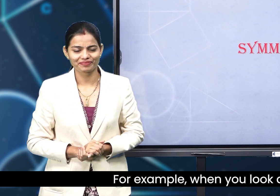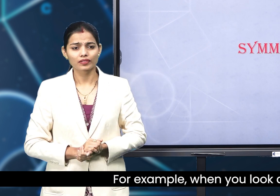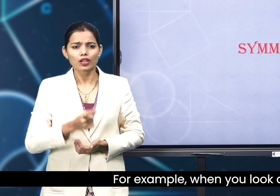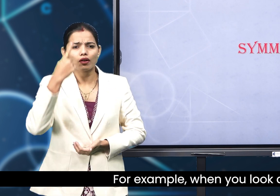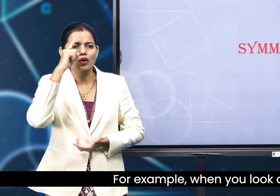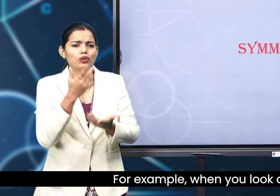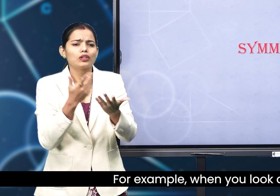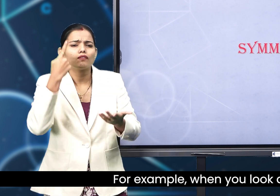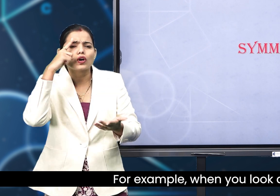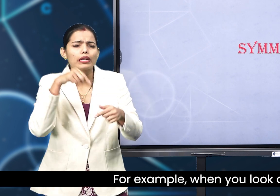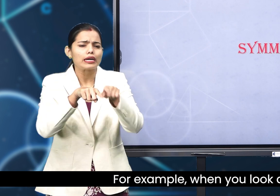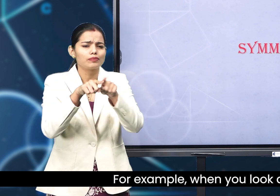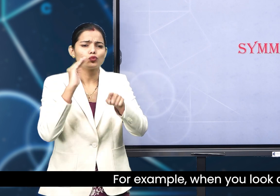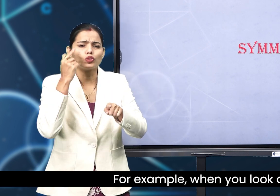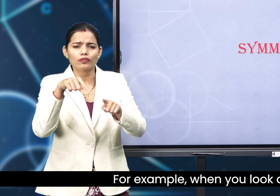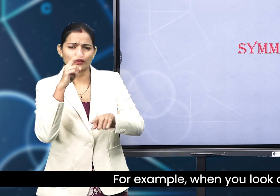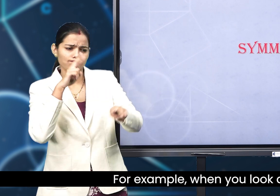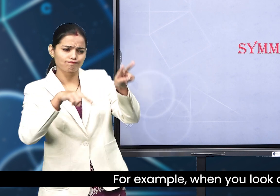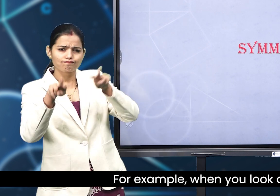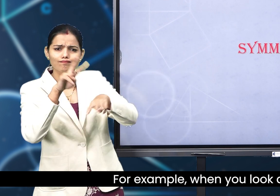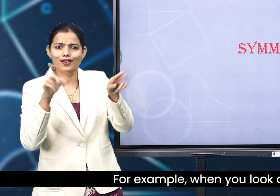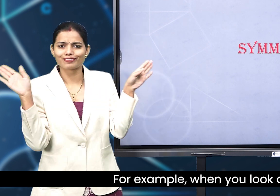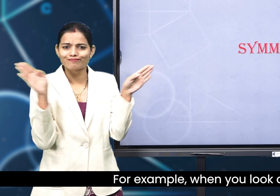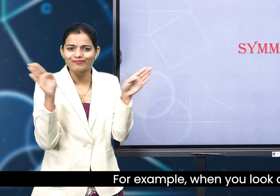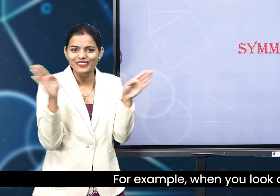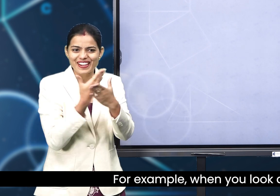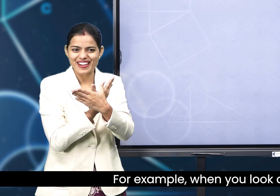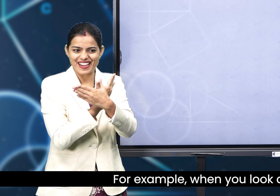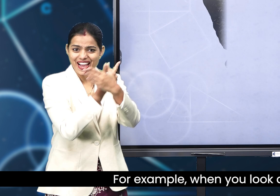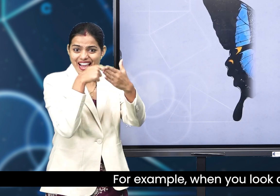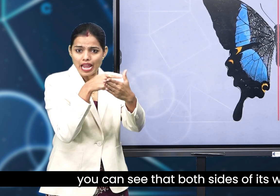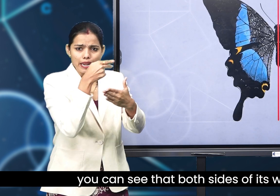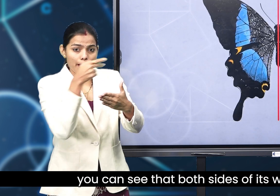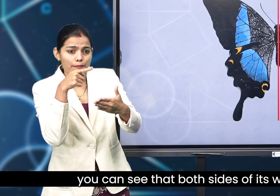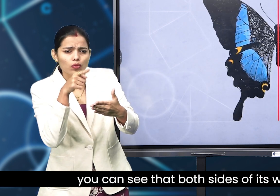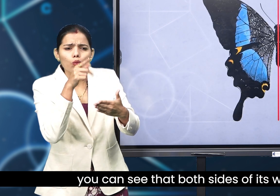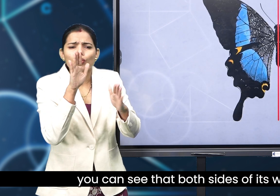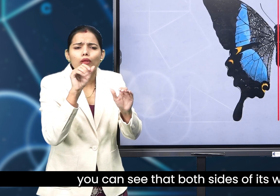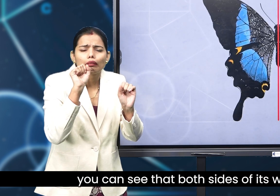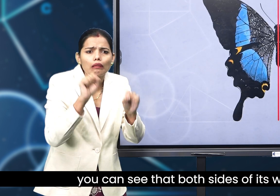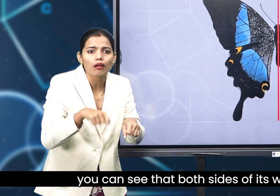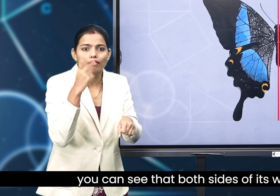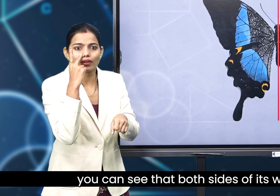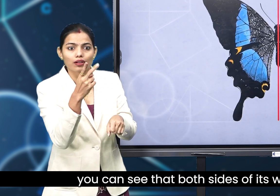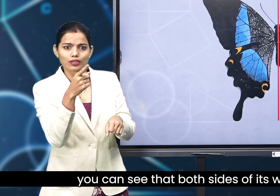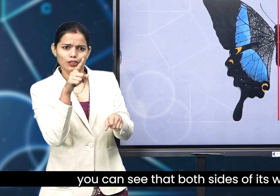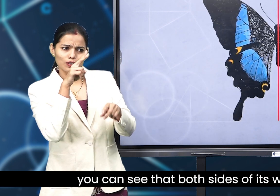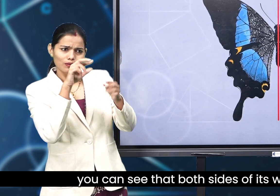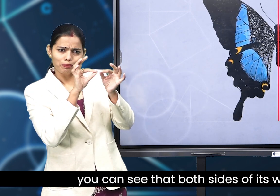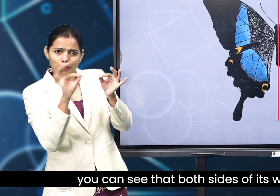For example, when you look at butterfly, you can see that both sides of its wings